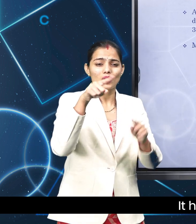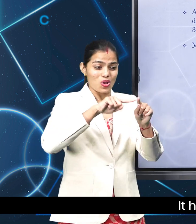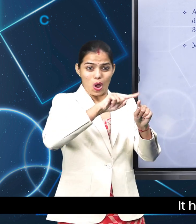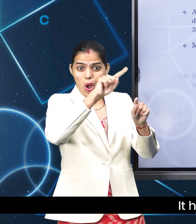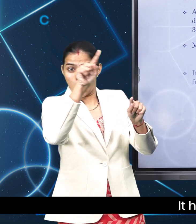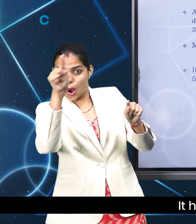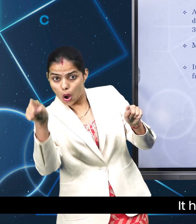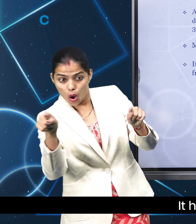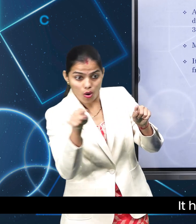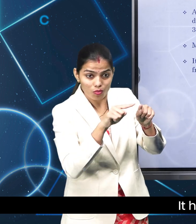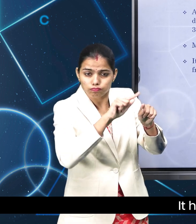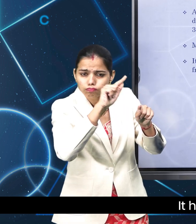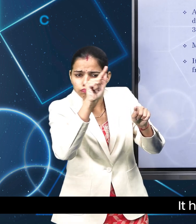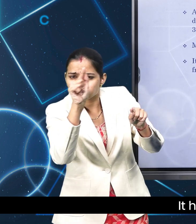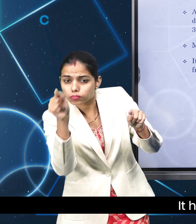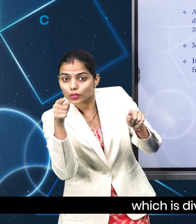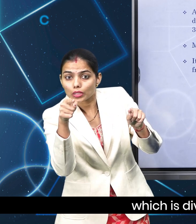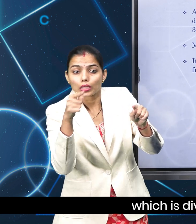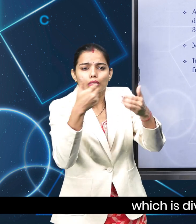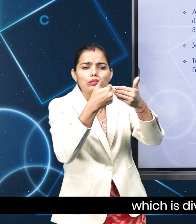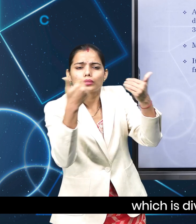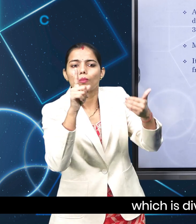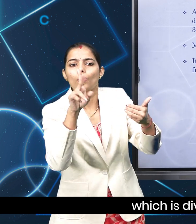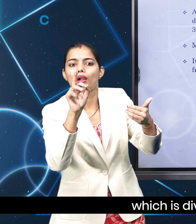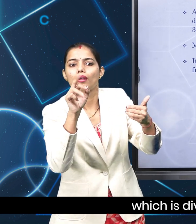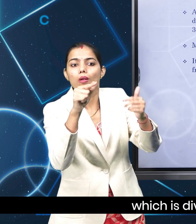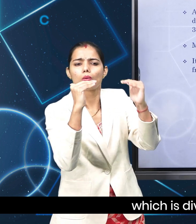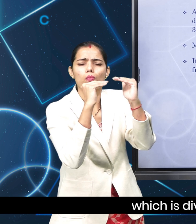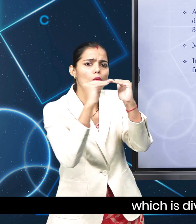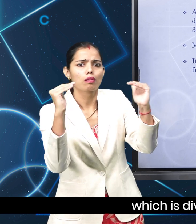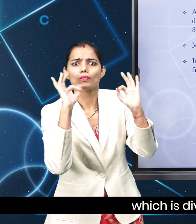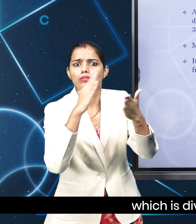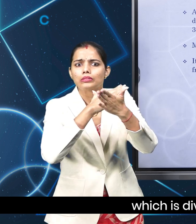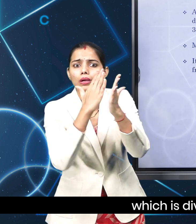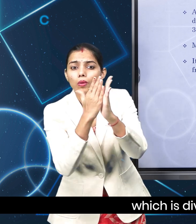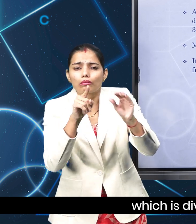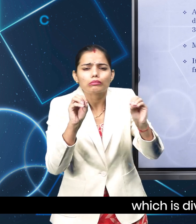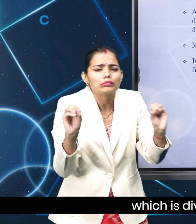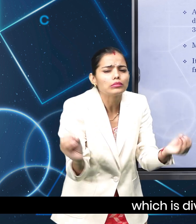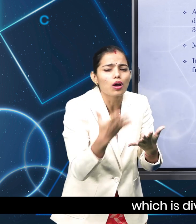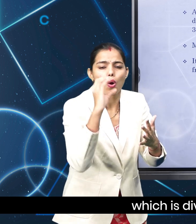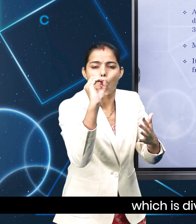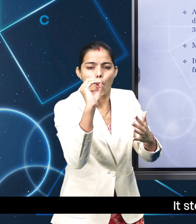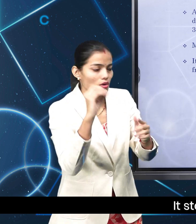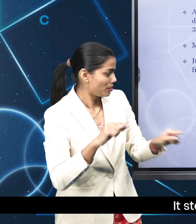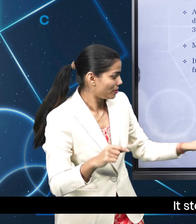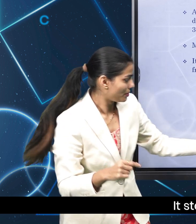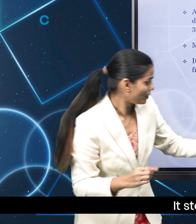It has a curved edge which is divided into 180 equal parts. It starts